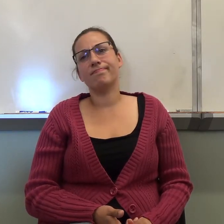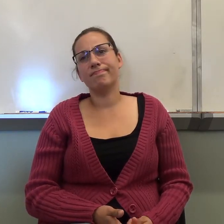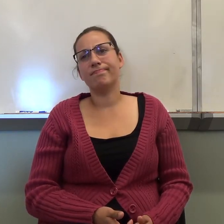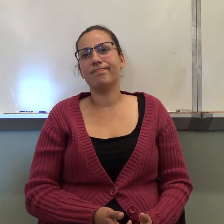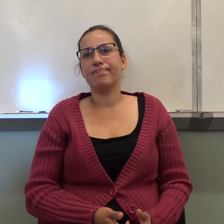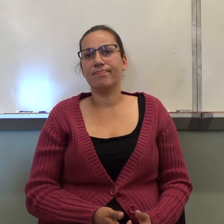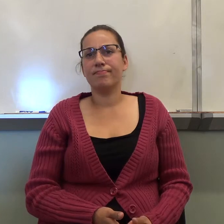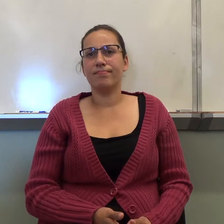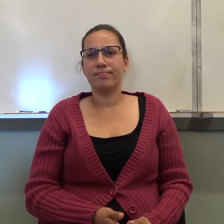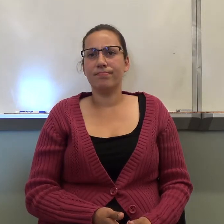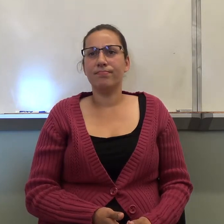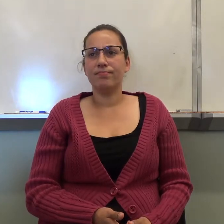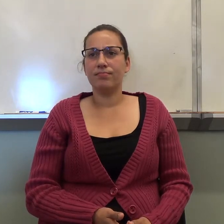5z plus 1.